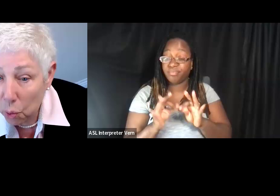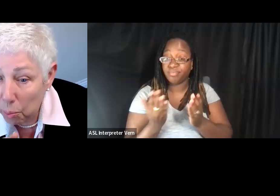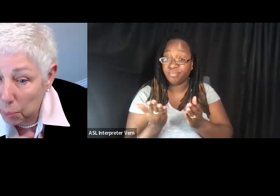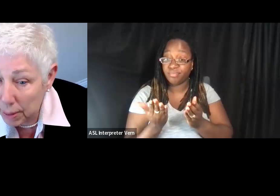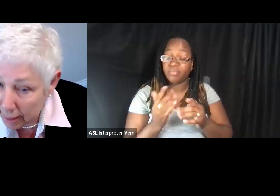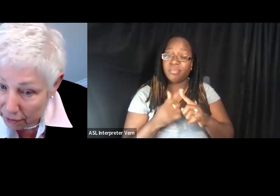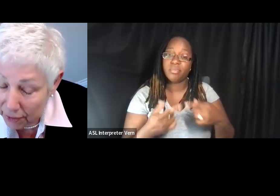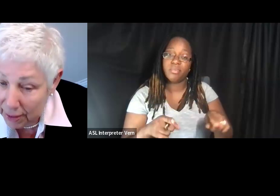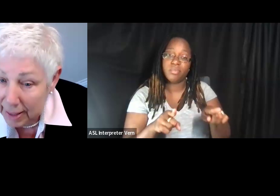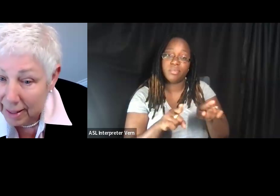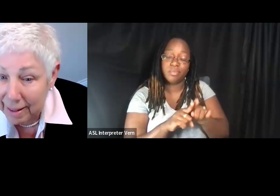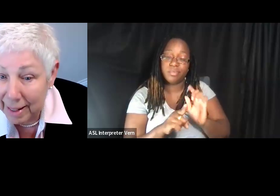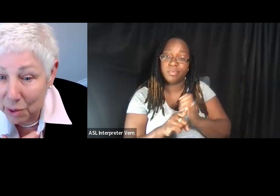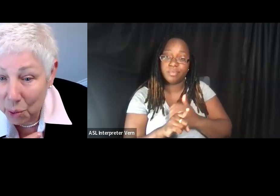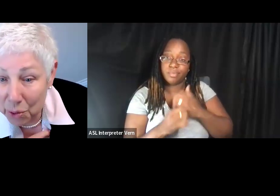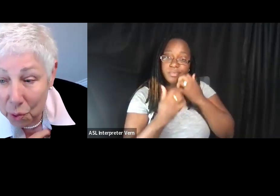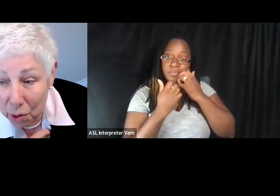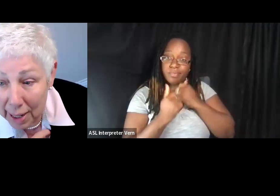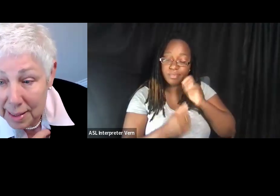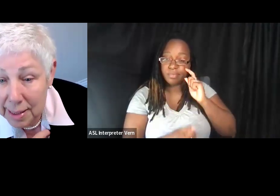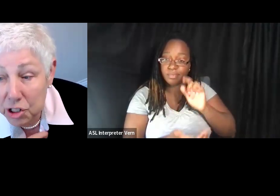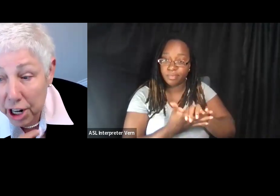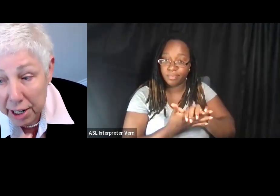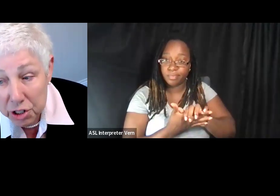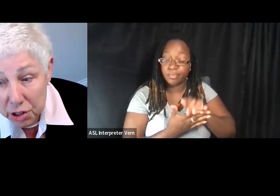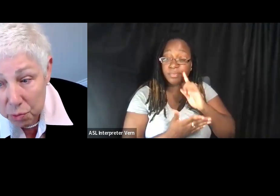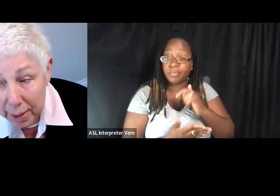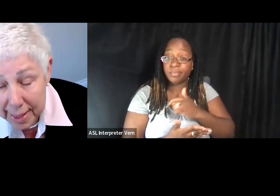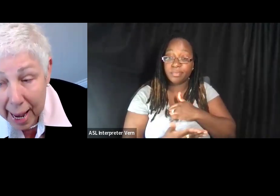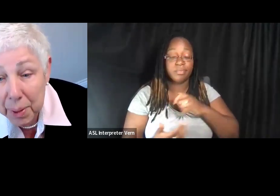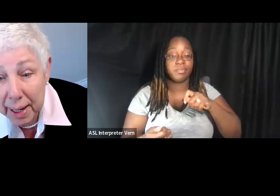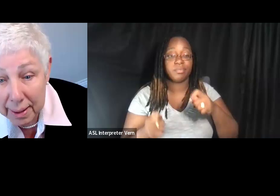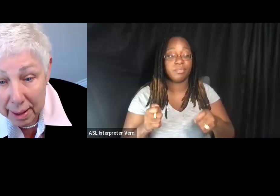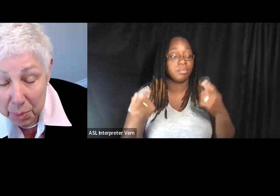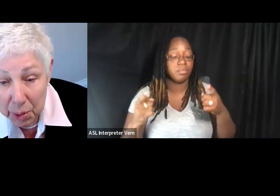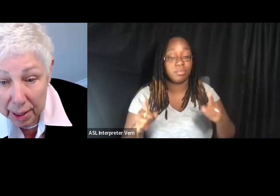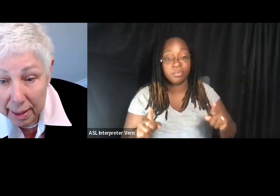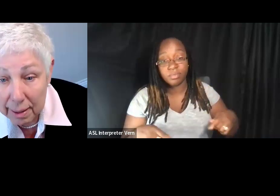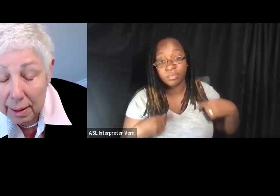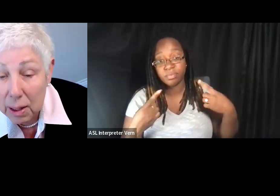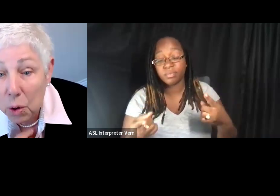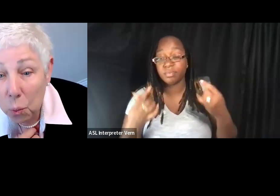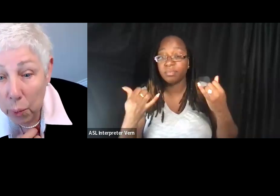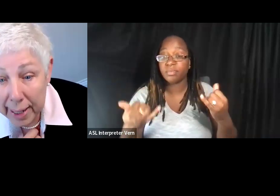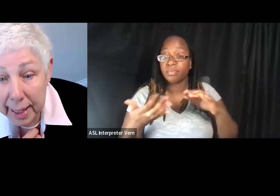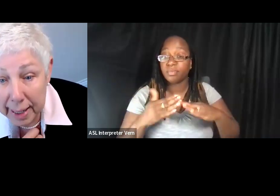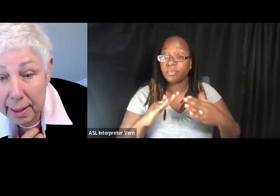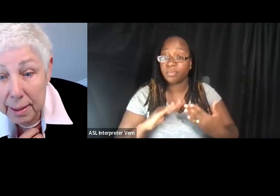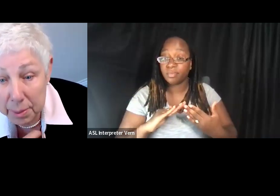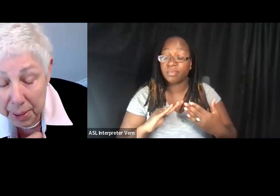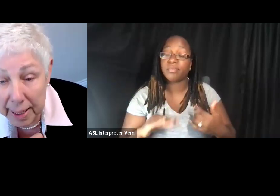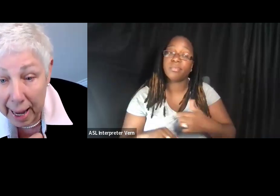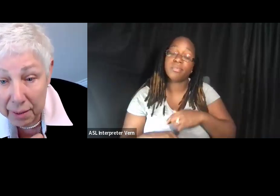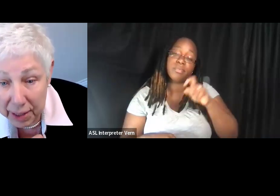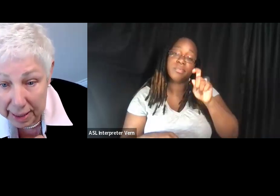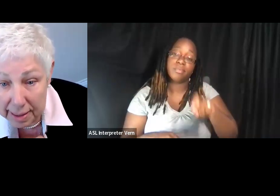also a core belief that in order for us to change what's happening in the community, we need